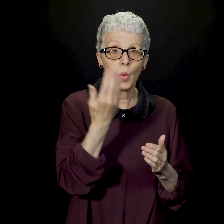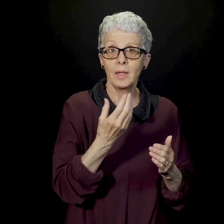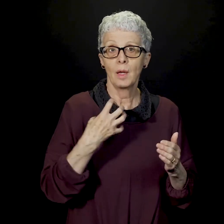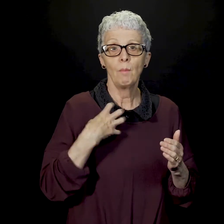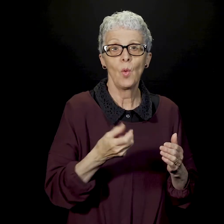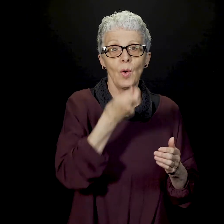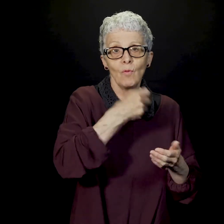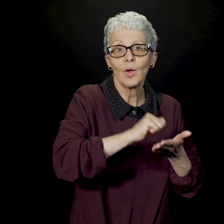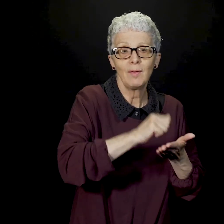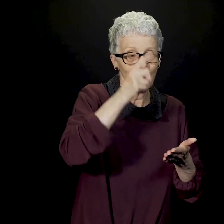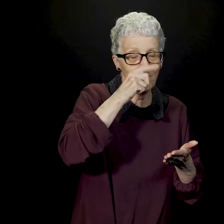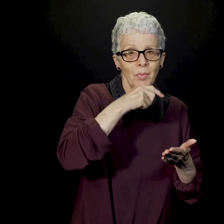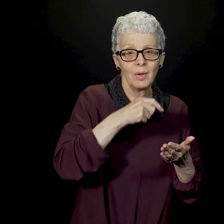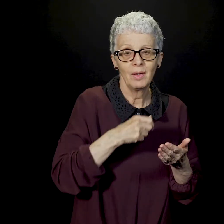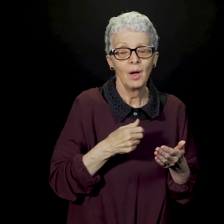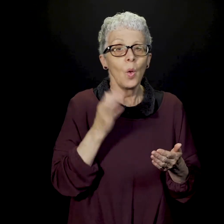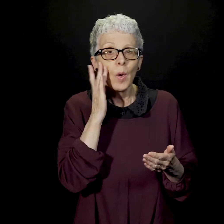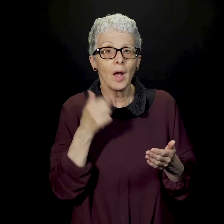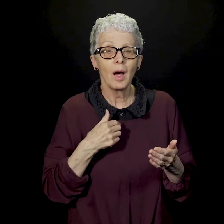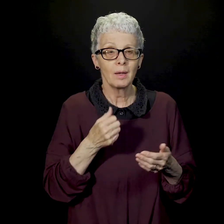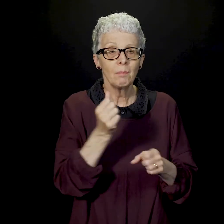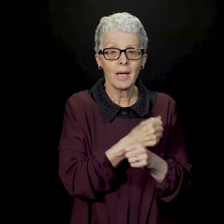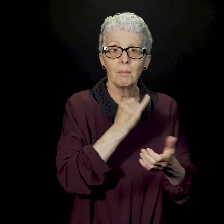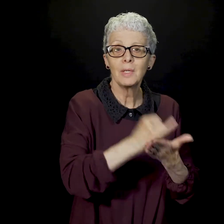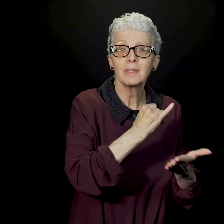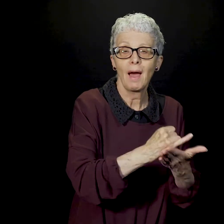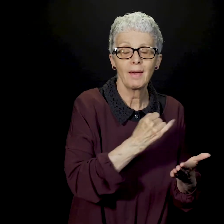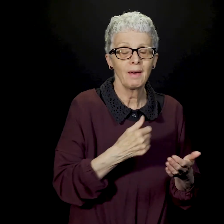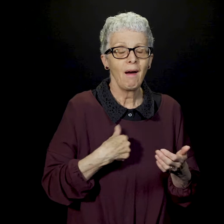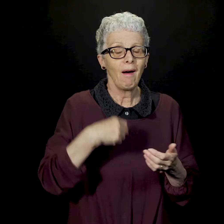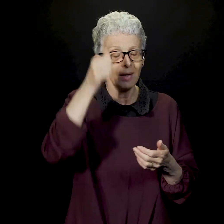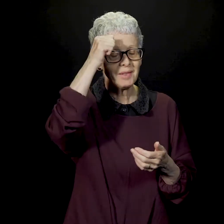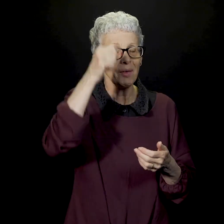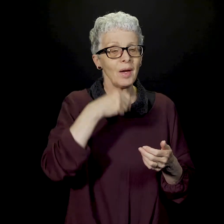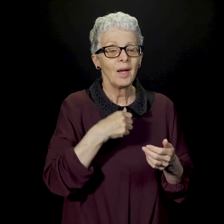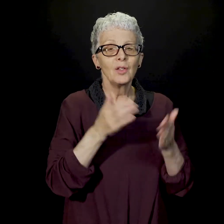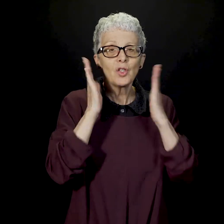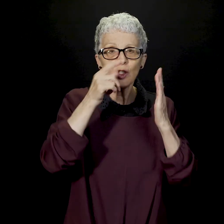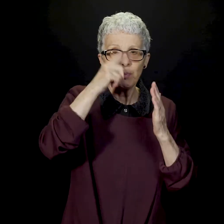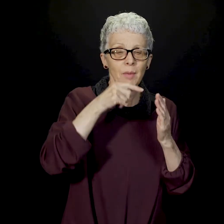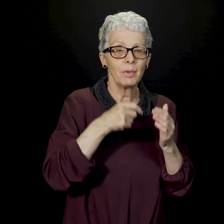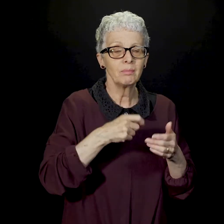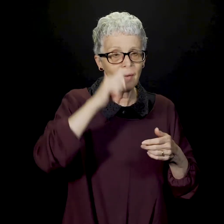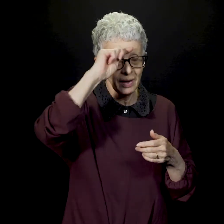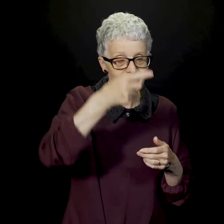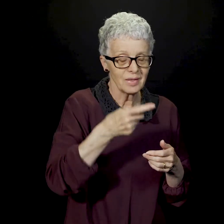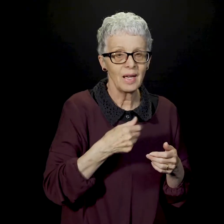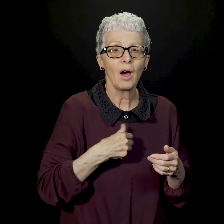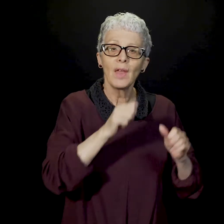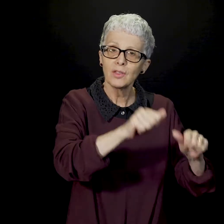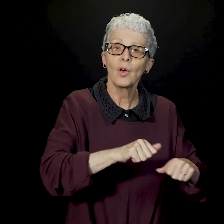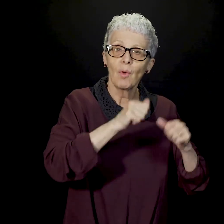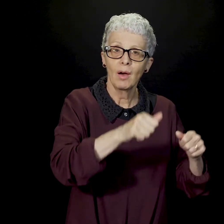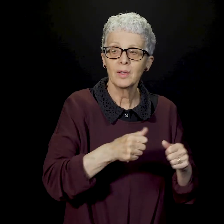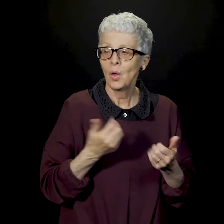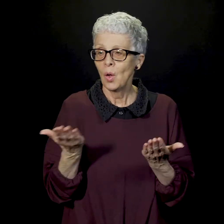forgiving crowd. And I'm like, we know what he was meaning. Like you go to a gig and you've paid your cash, you hand over your cash and you're like,